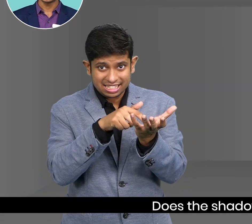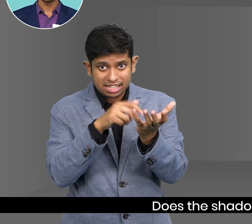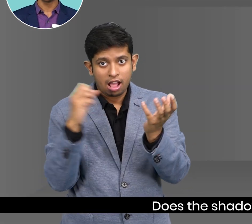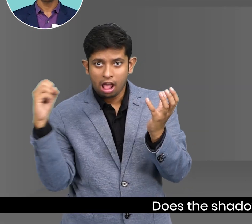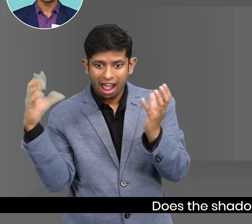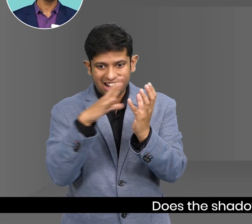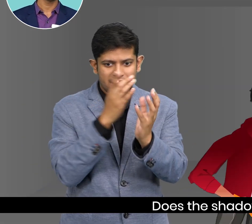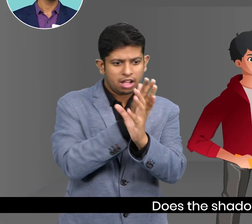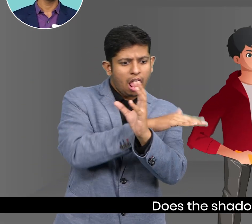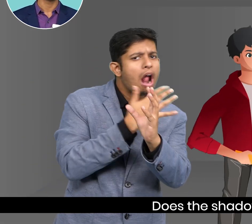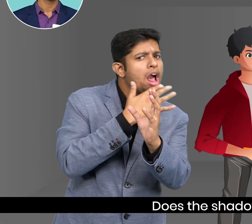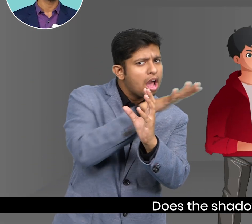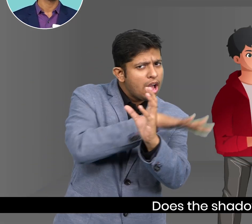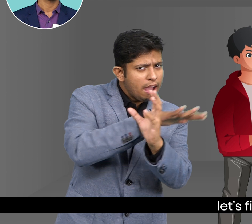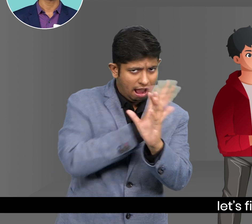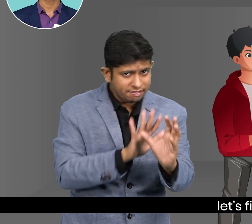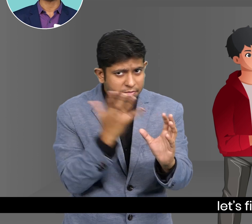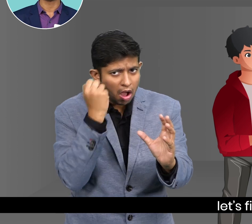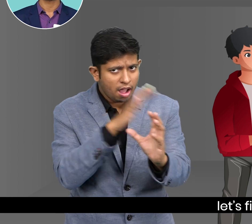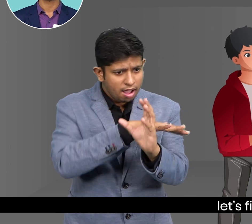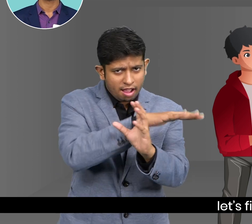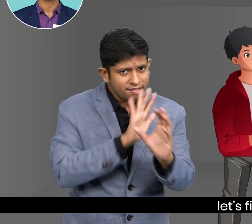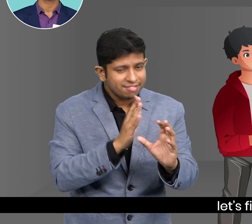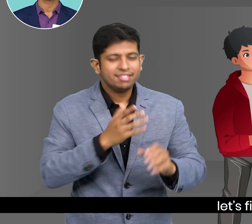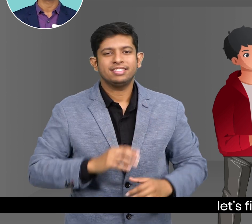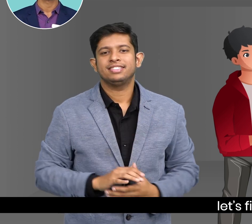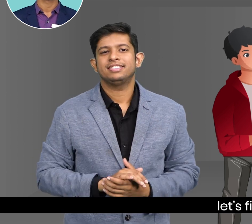Does the shadow have any color? Let's find out.